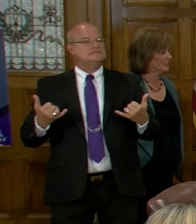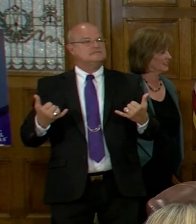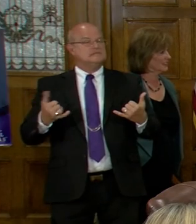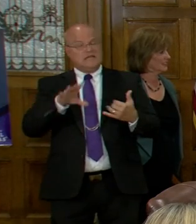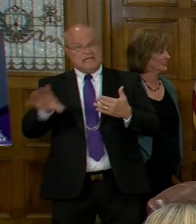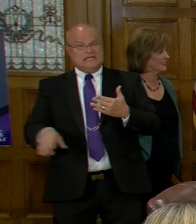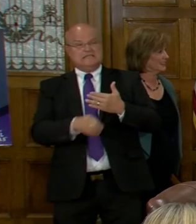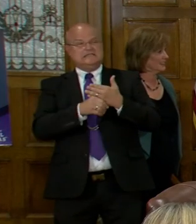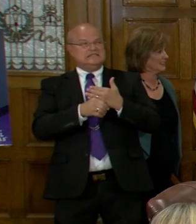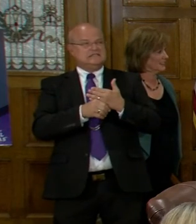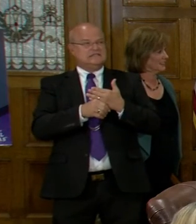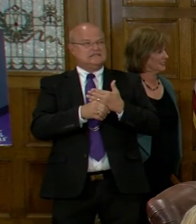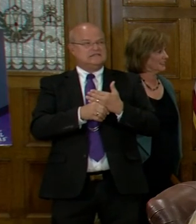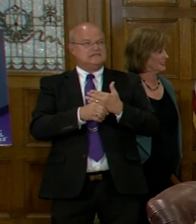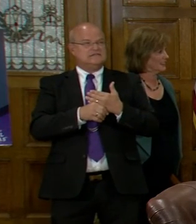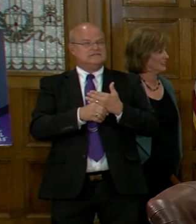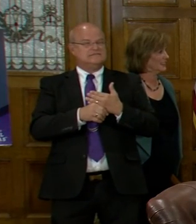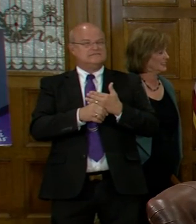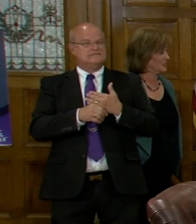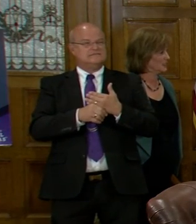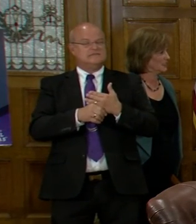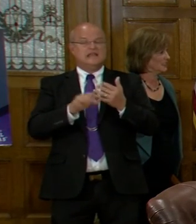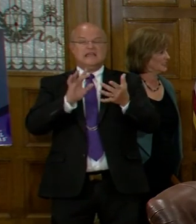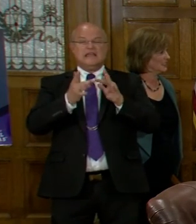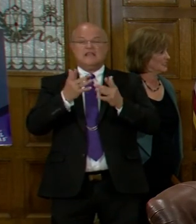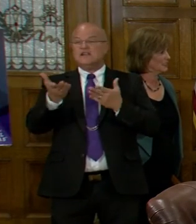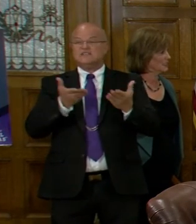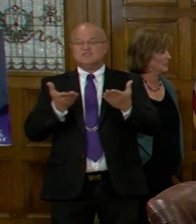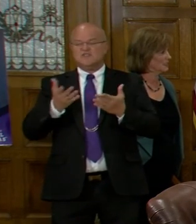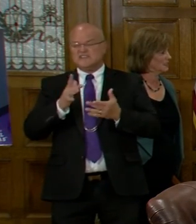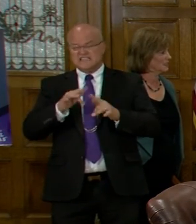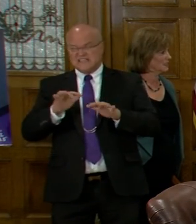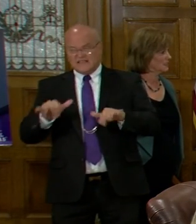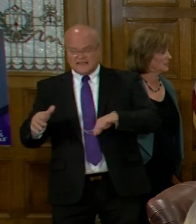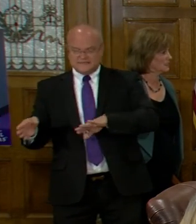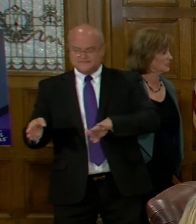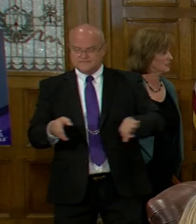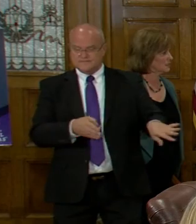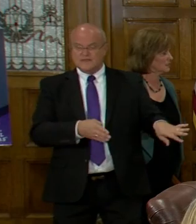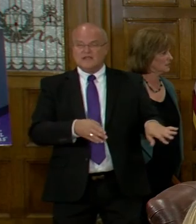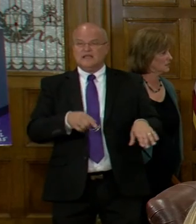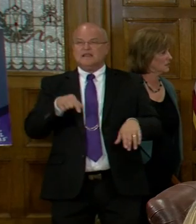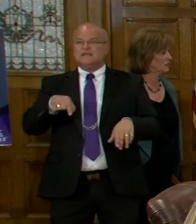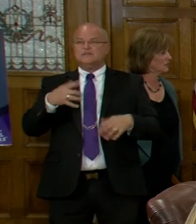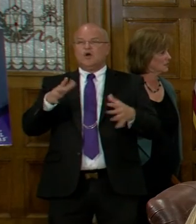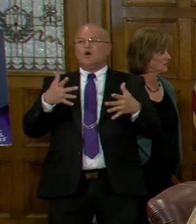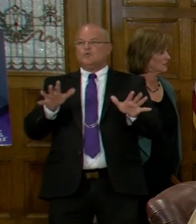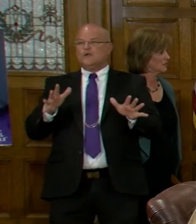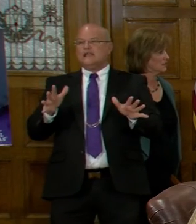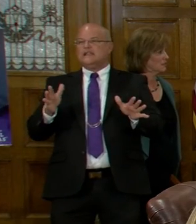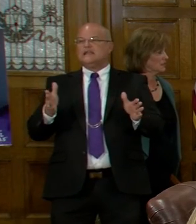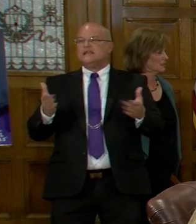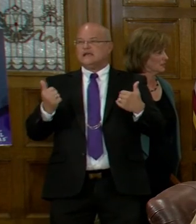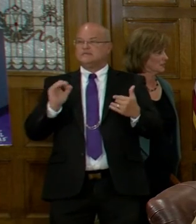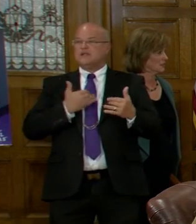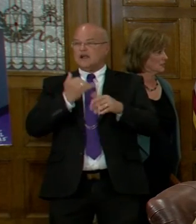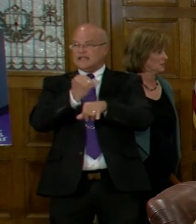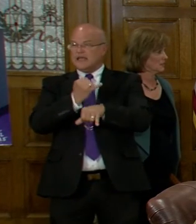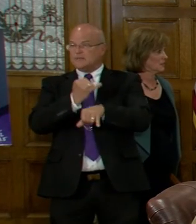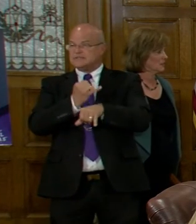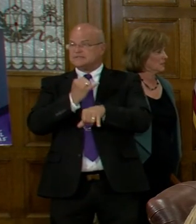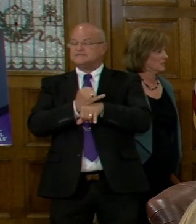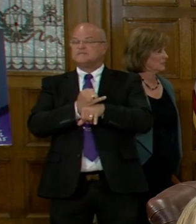in addition to internet service and things like that is something that already comes to our